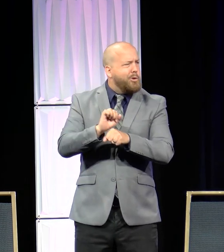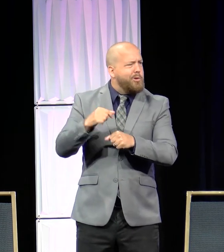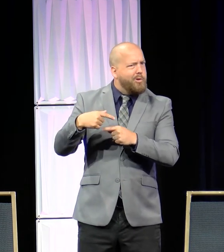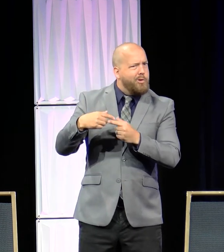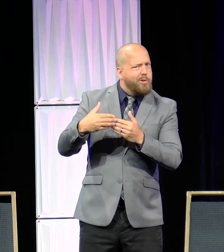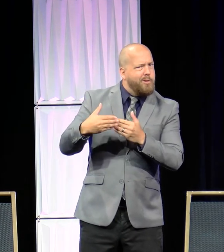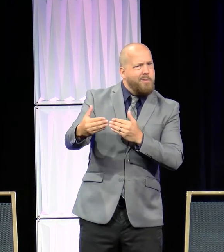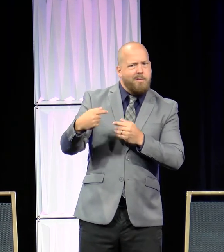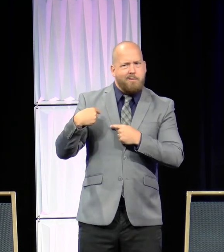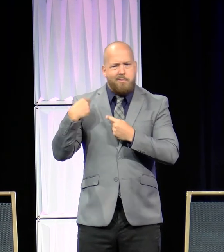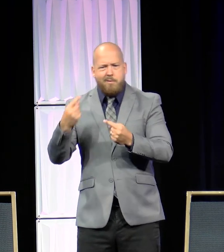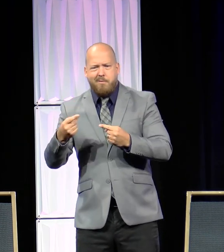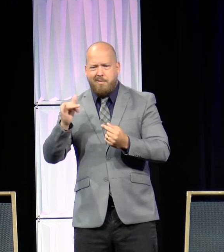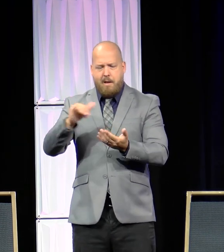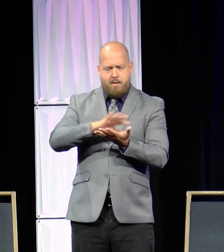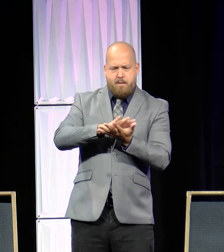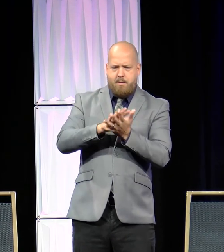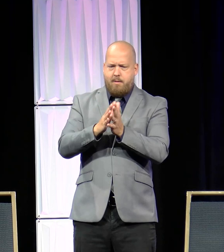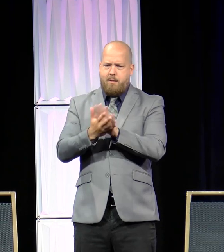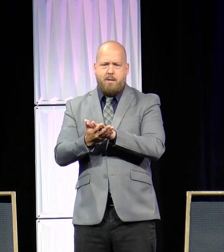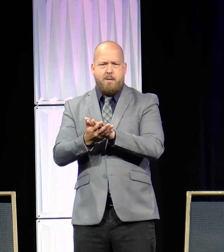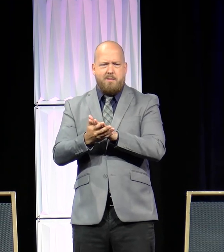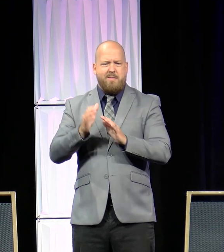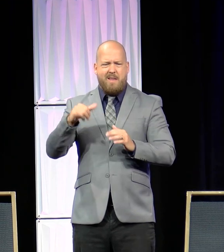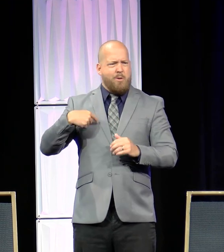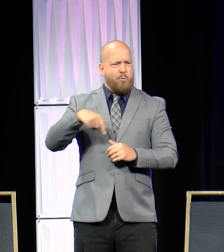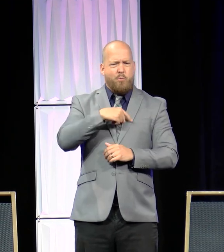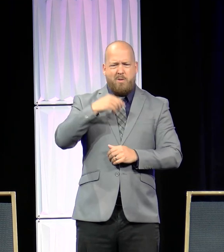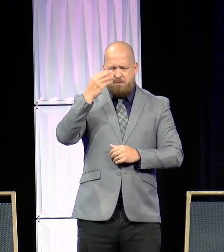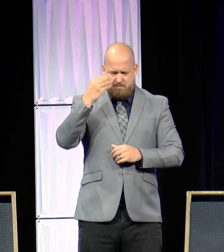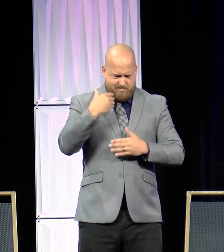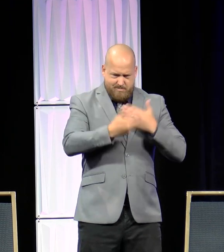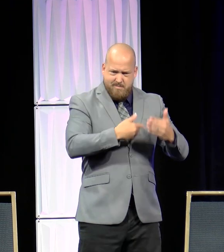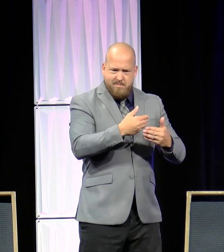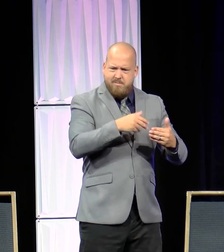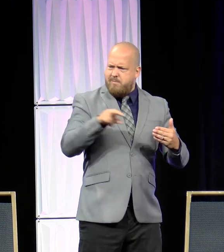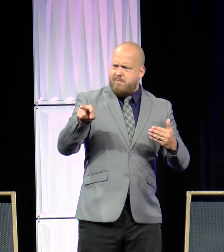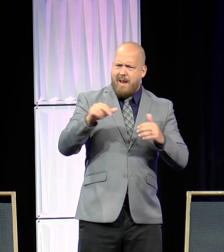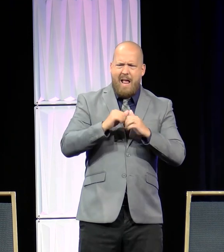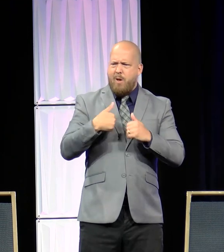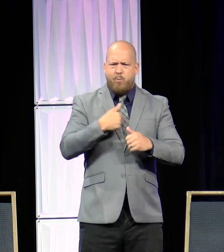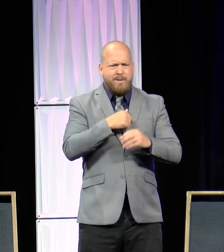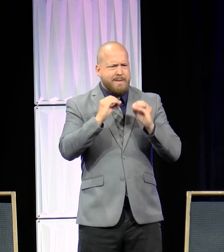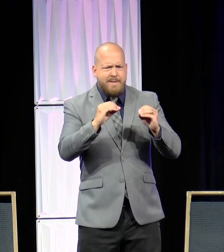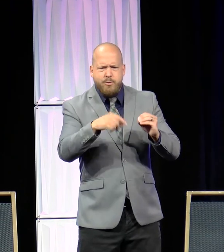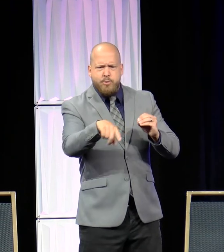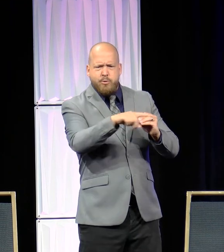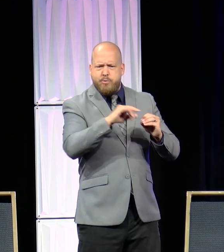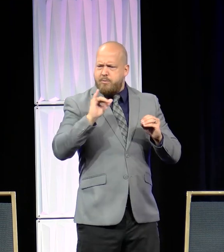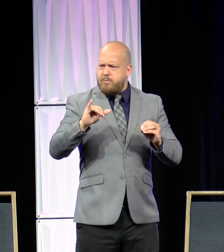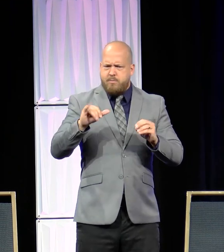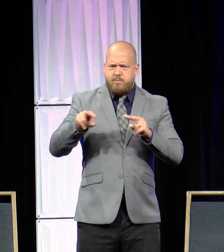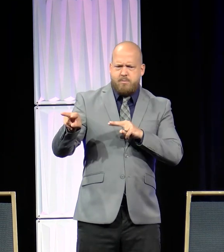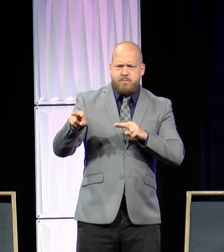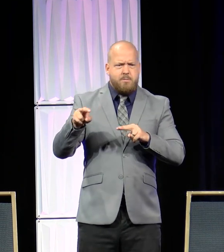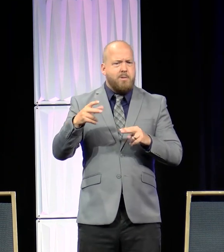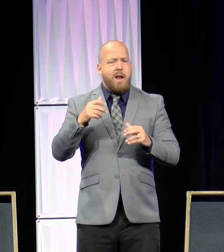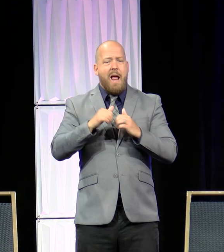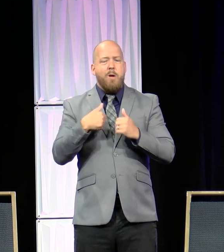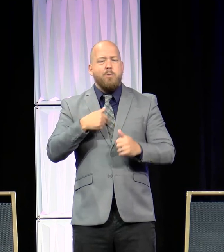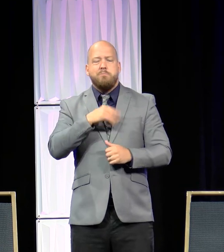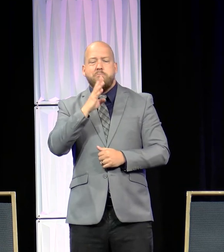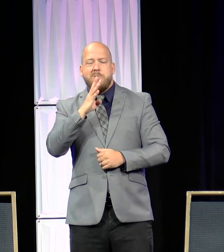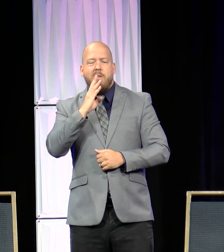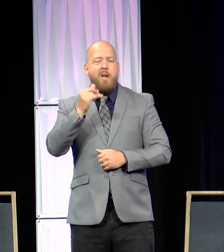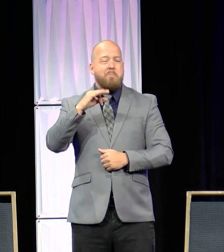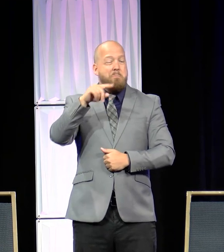again, has come from the thinking, the teaching, the voices, and the leadership of black and brown women in my head and in my heart.